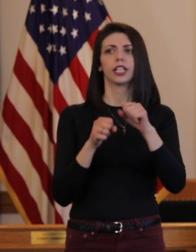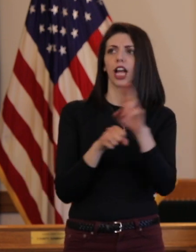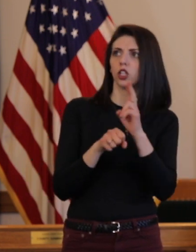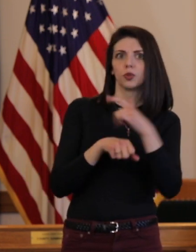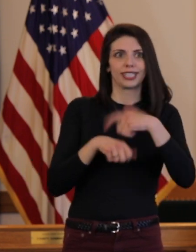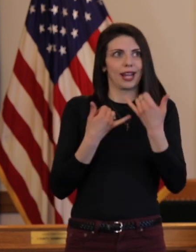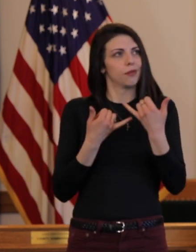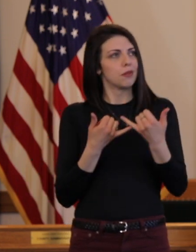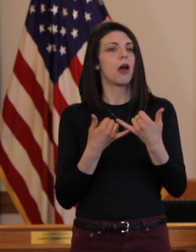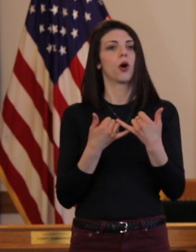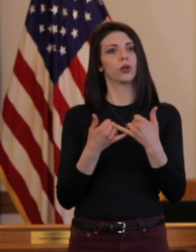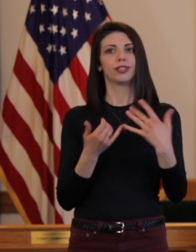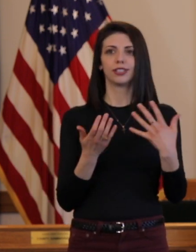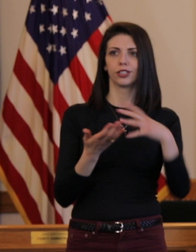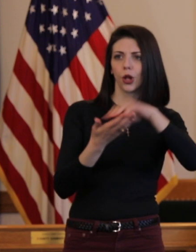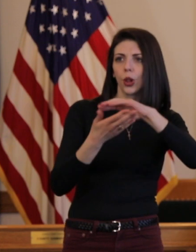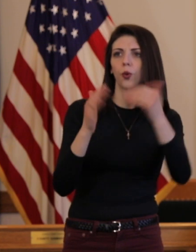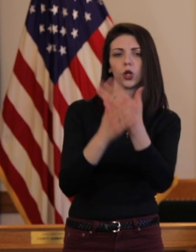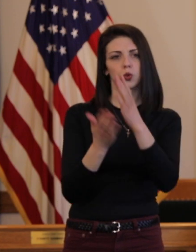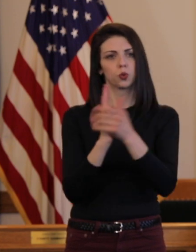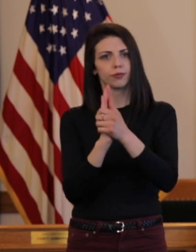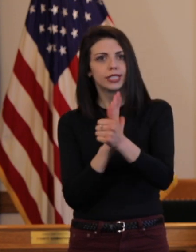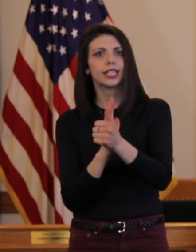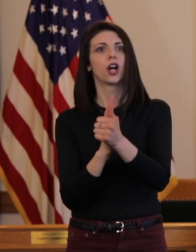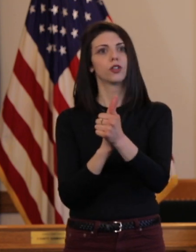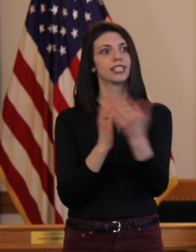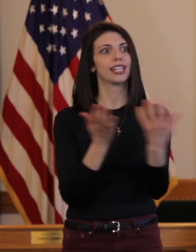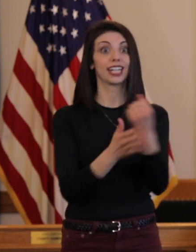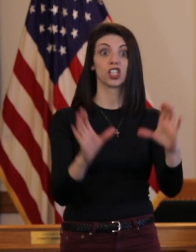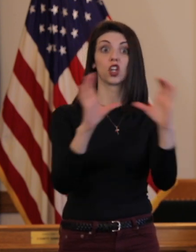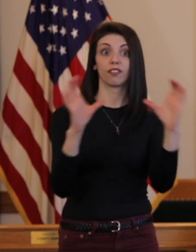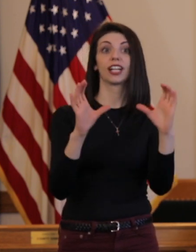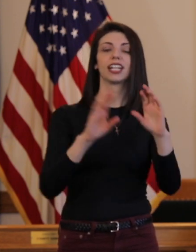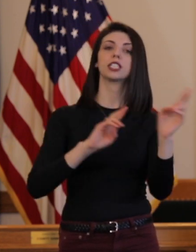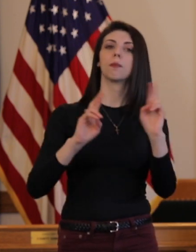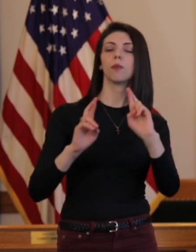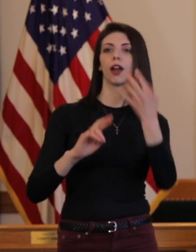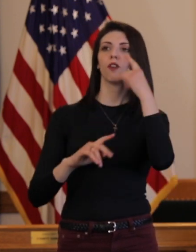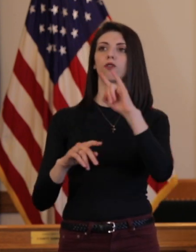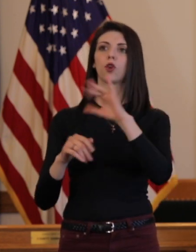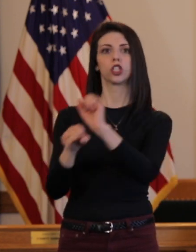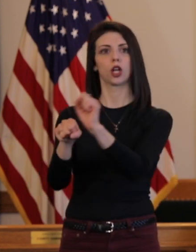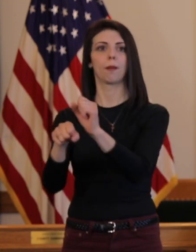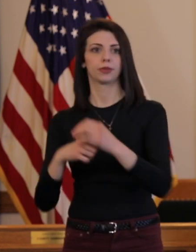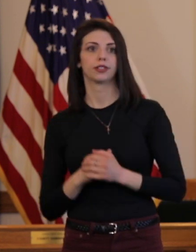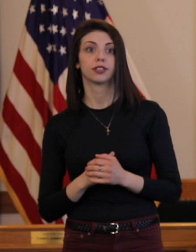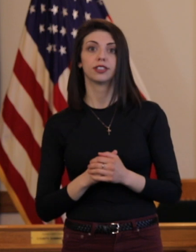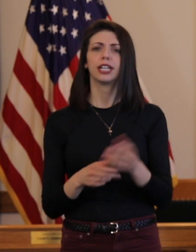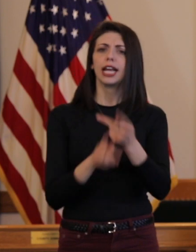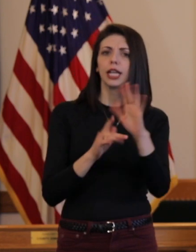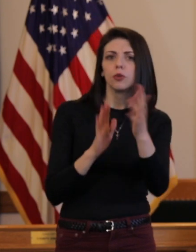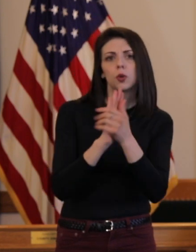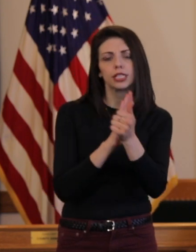earn certificates that can help them prepare for local jobs that are currently in demand. Keeping your skills up to date is a great way